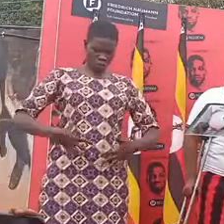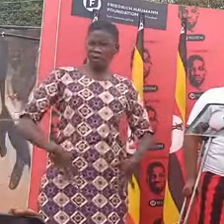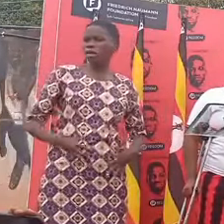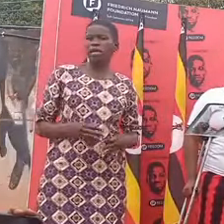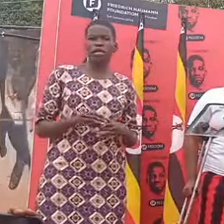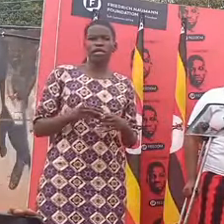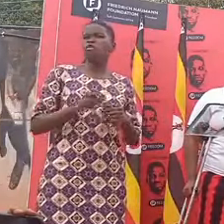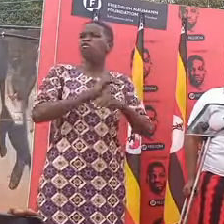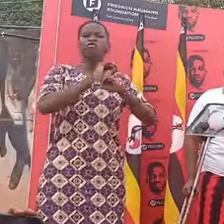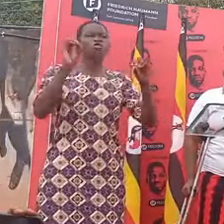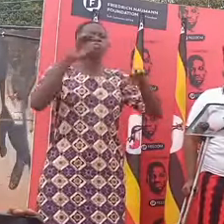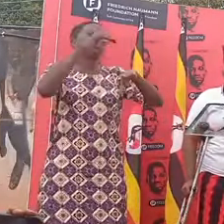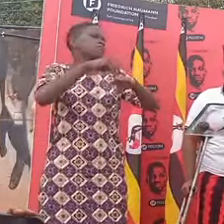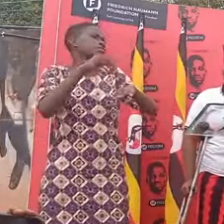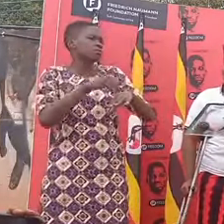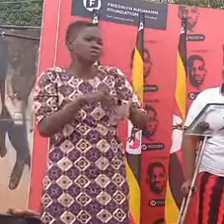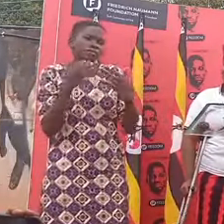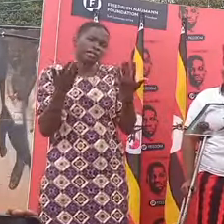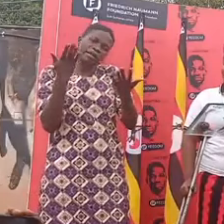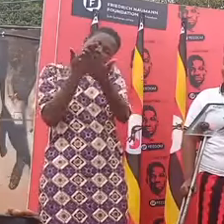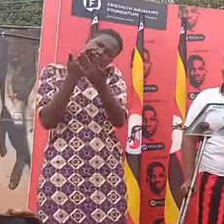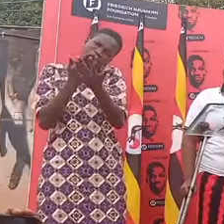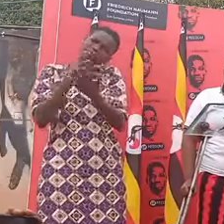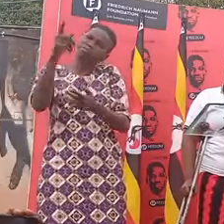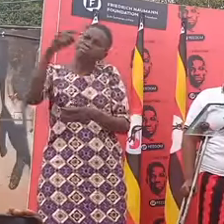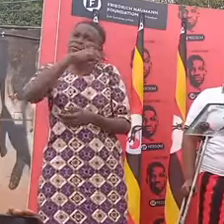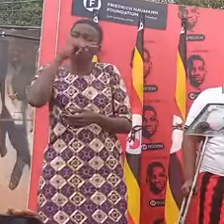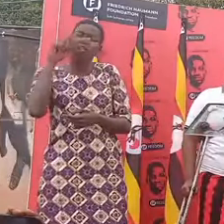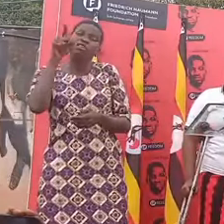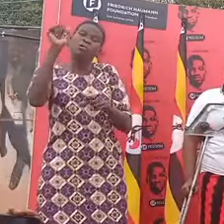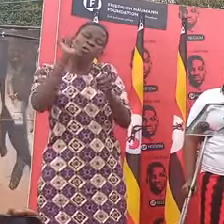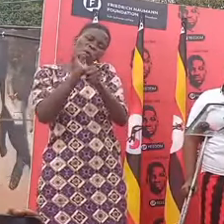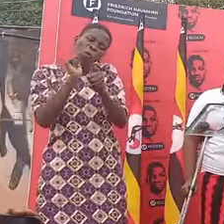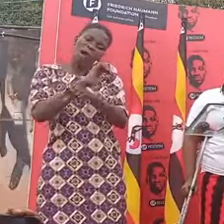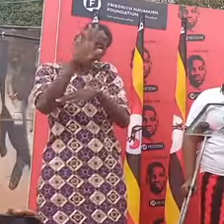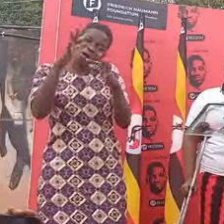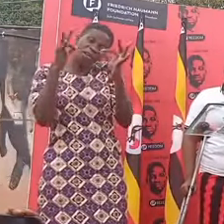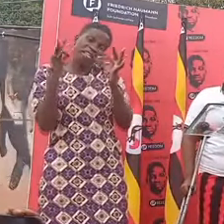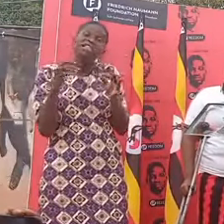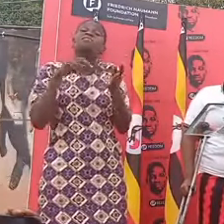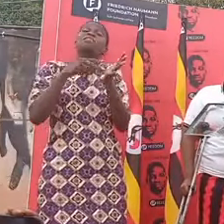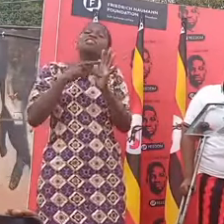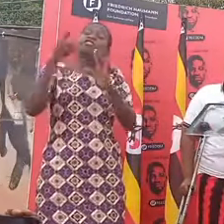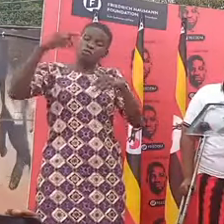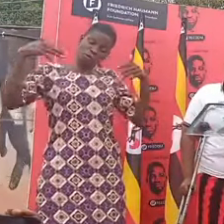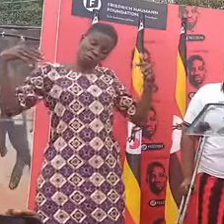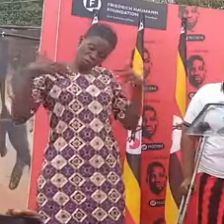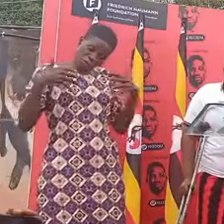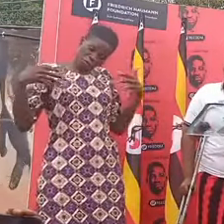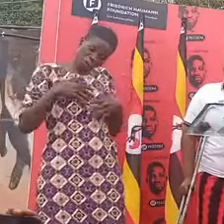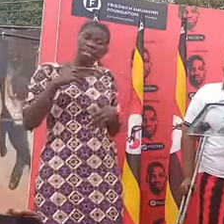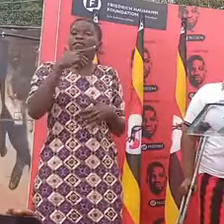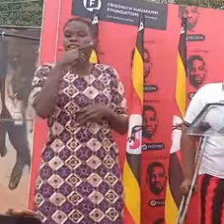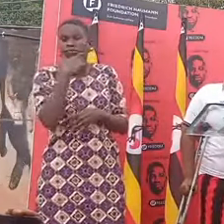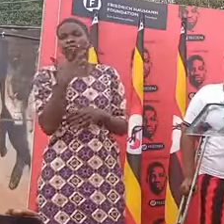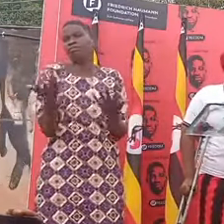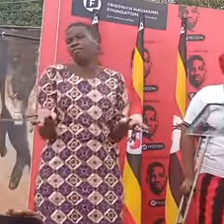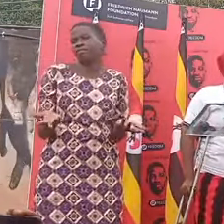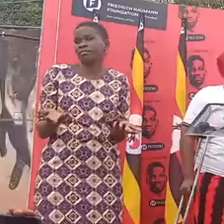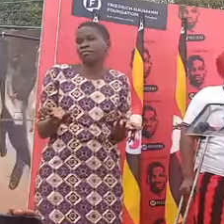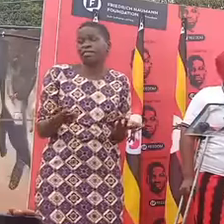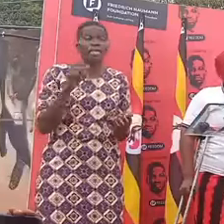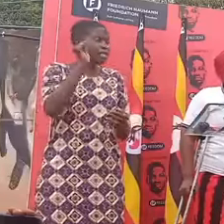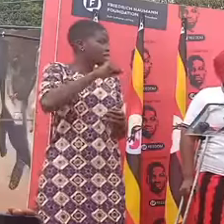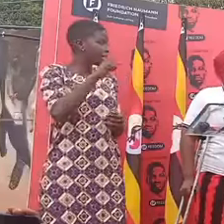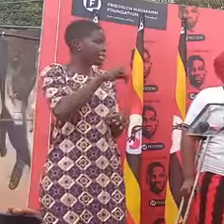so nze muzeeyi Museveni nkugamba ebyo byonna byonna by'okola kitegeeza nti otidde Kyagulanyi nze nno